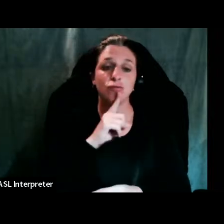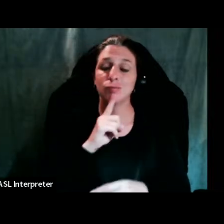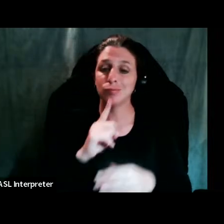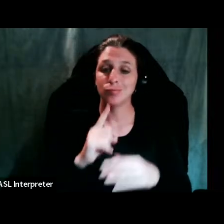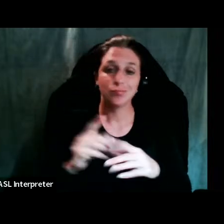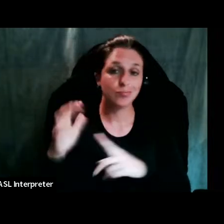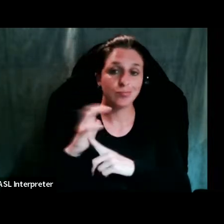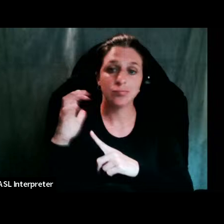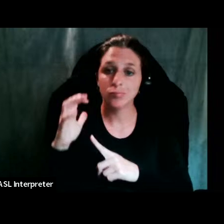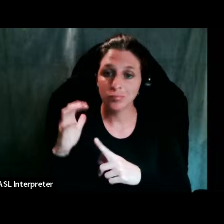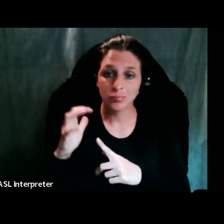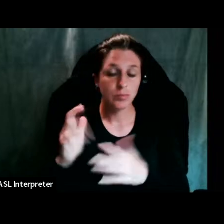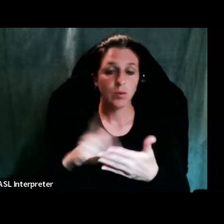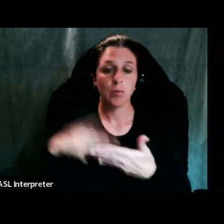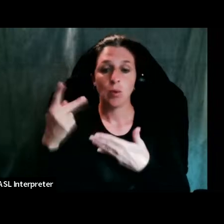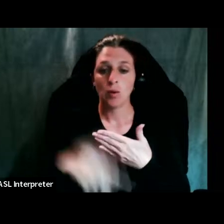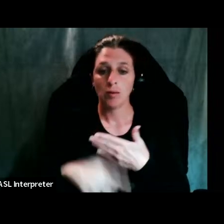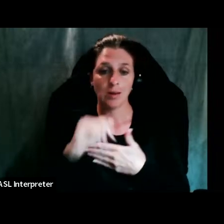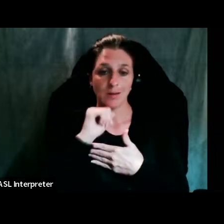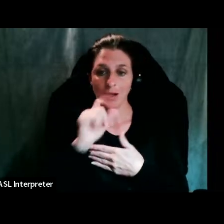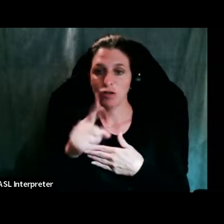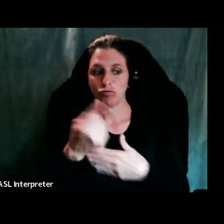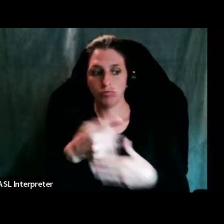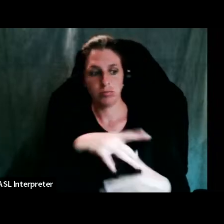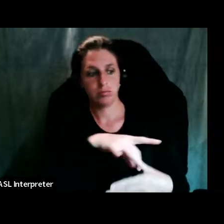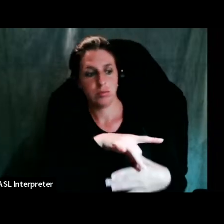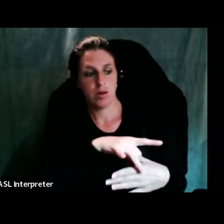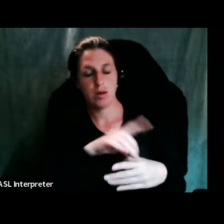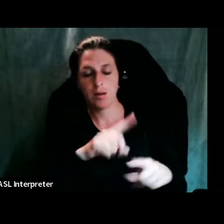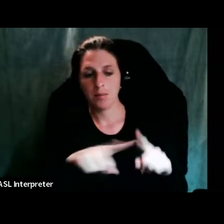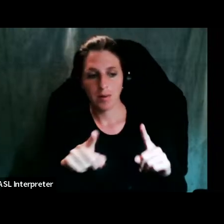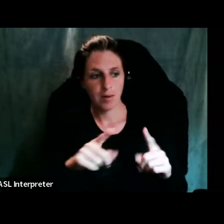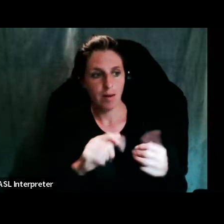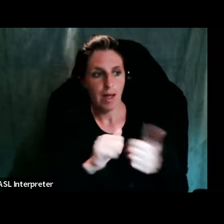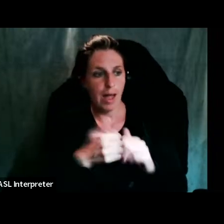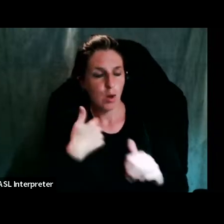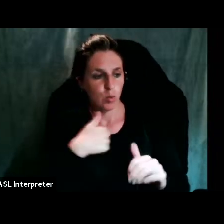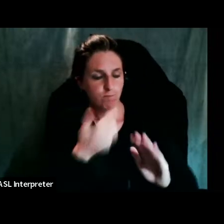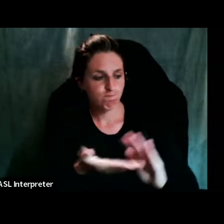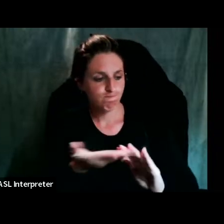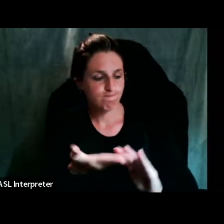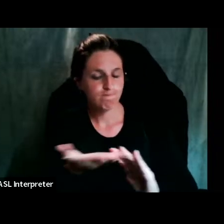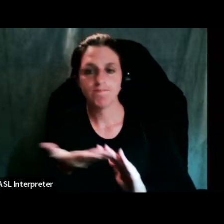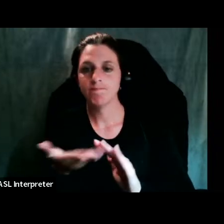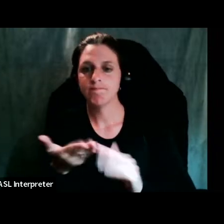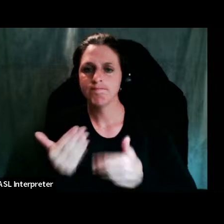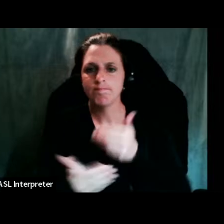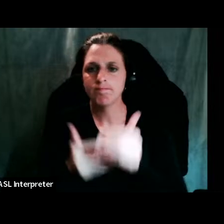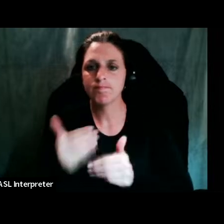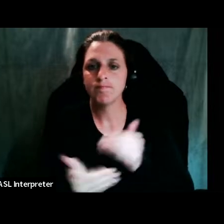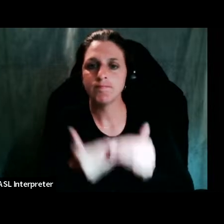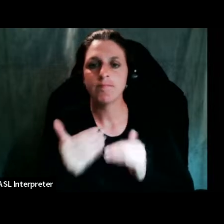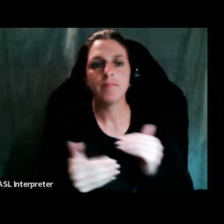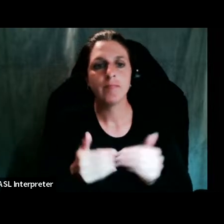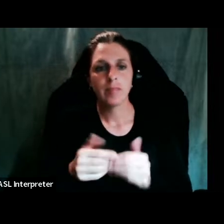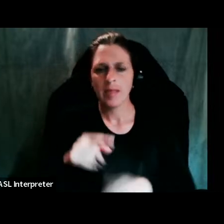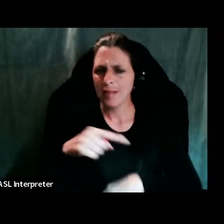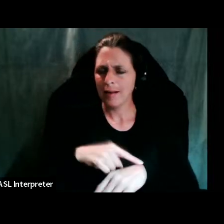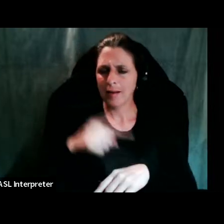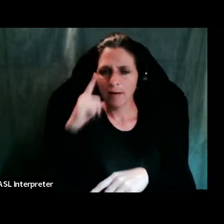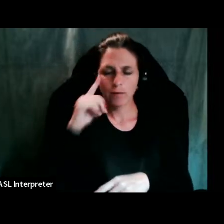program. Not just the content, but how it was run, how it kept moving, the time for personal reflection,